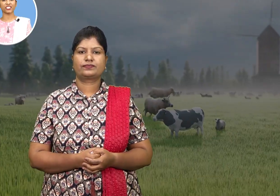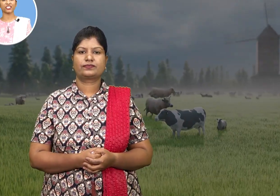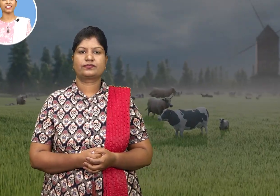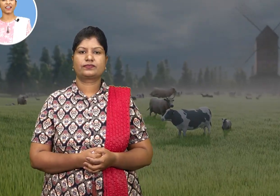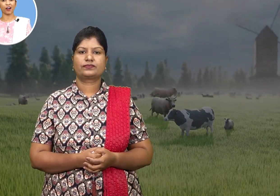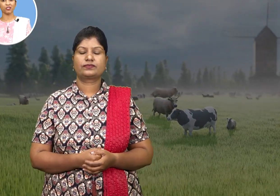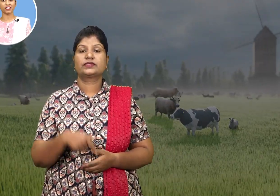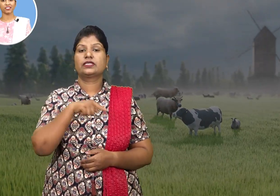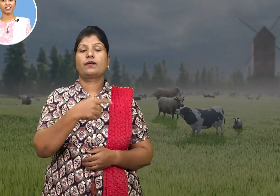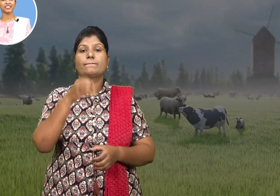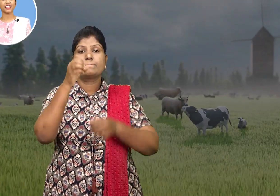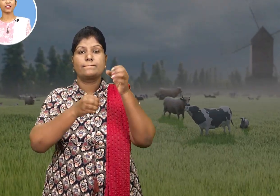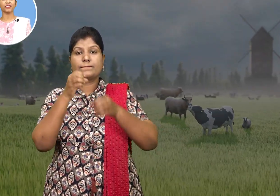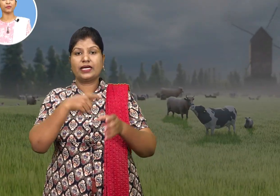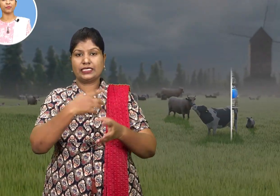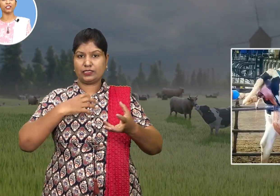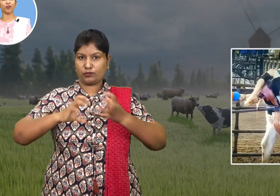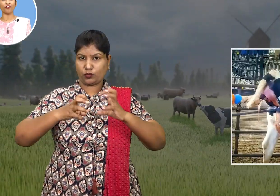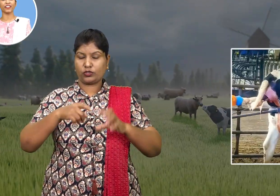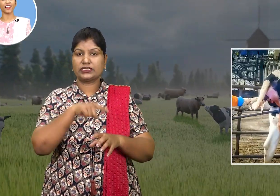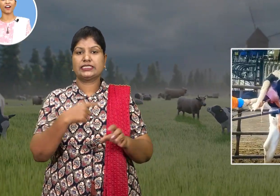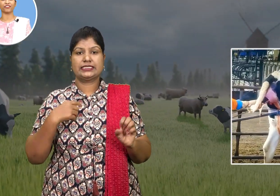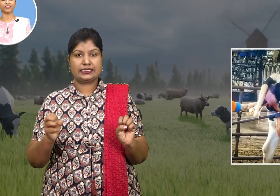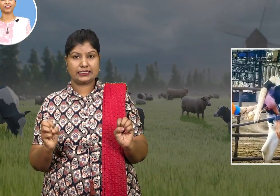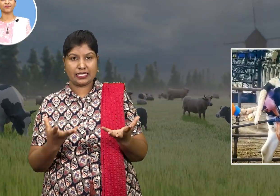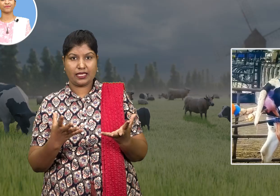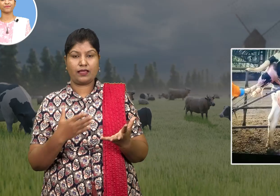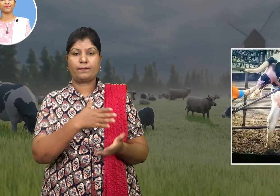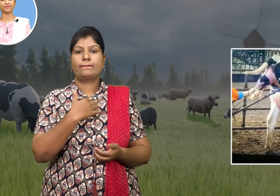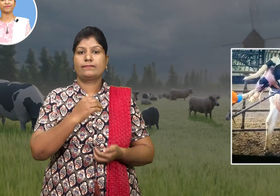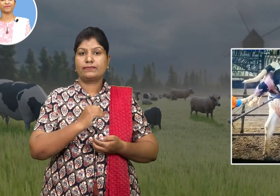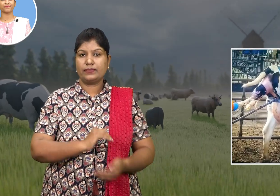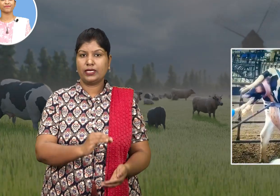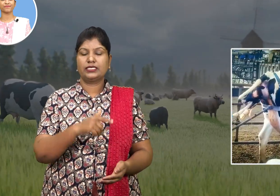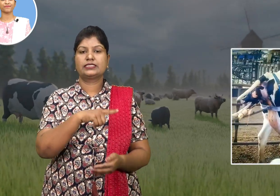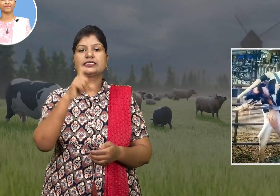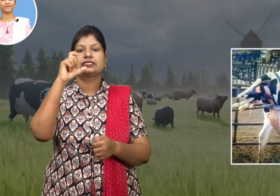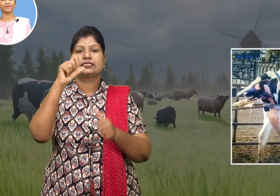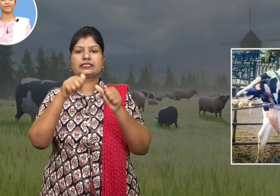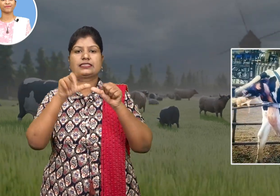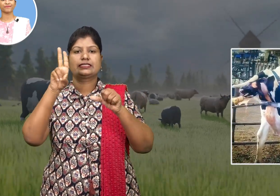Milk production in cows start with the birth of a calf.